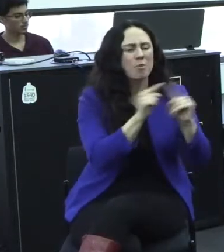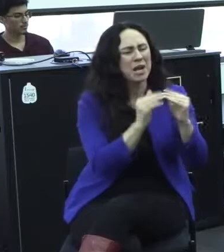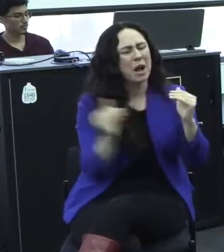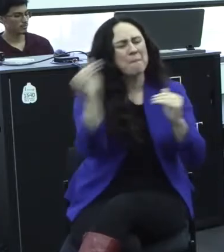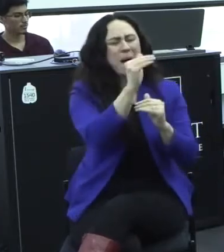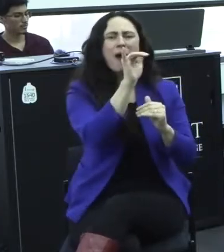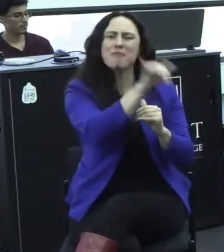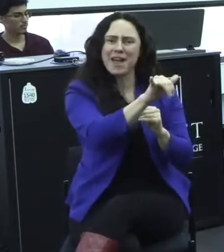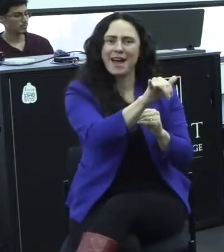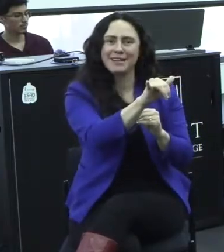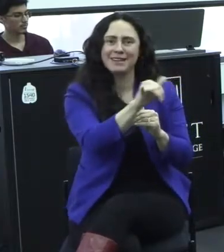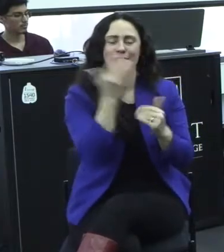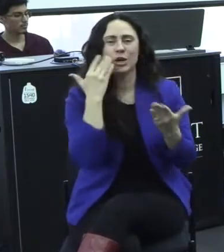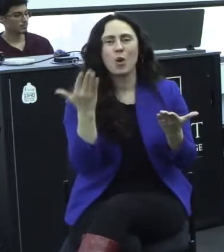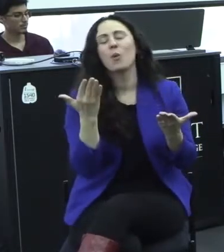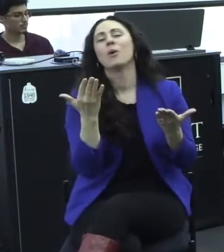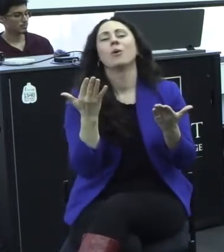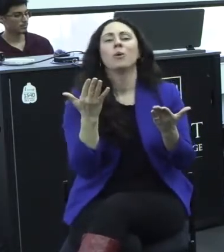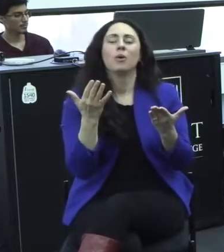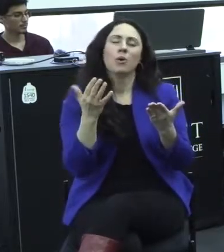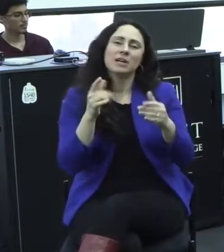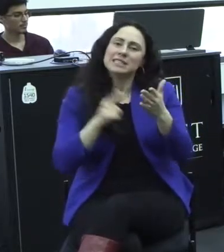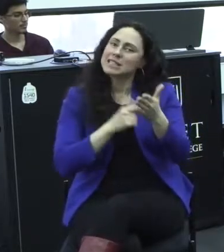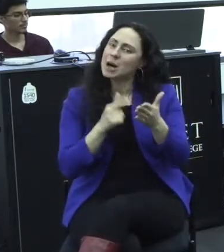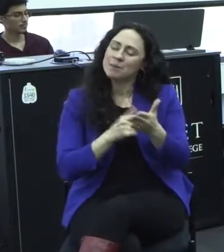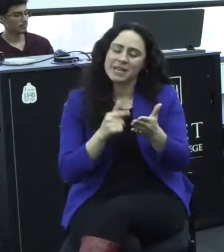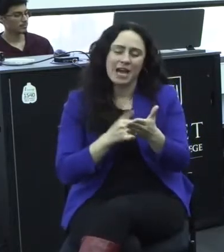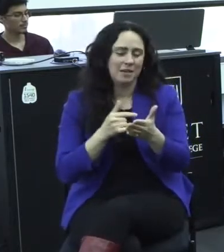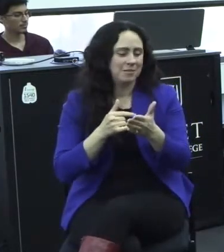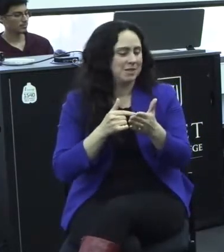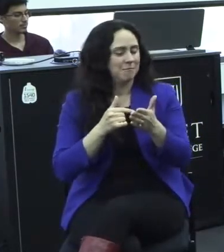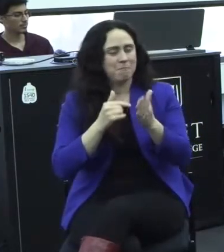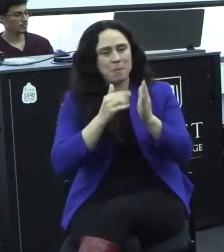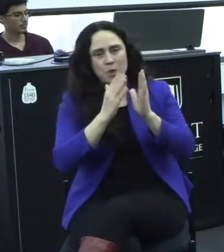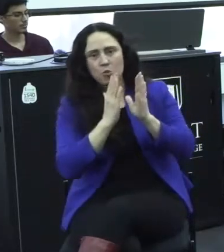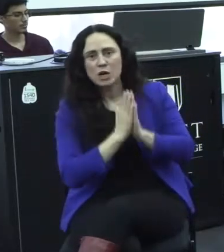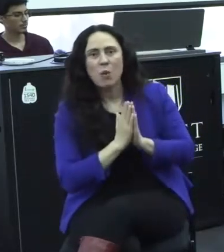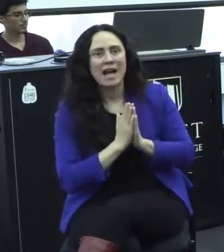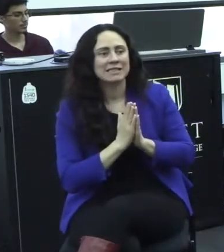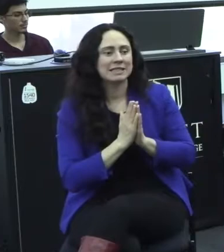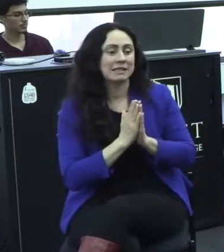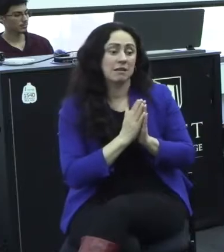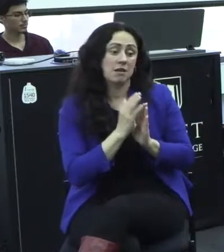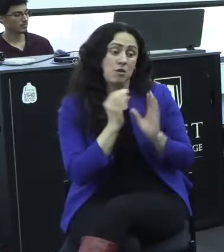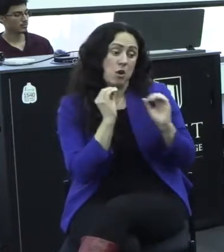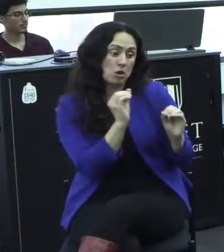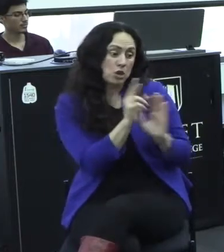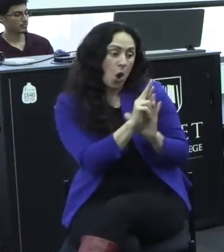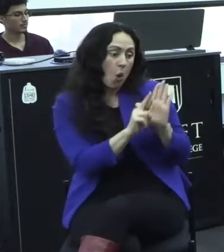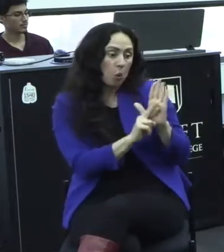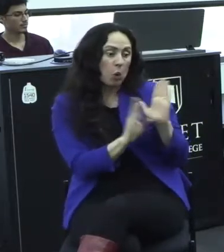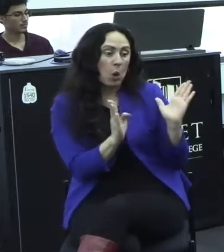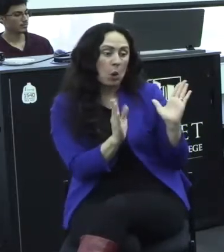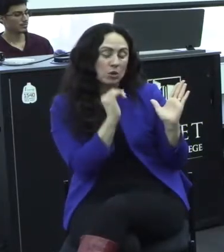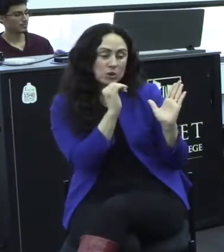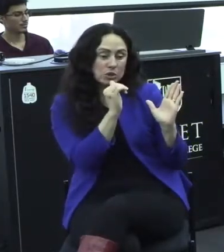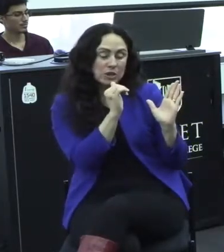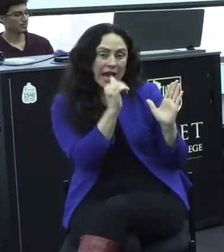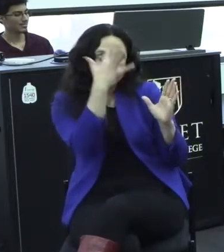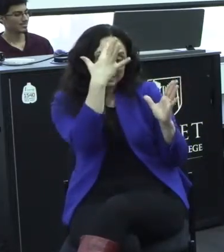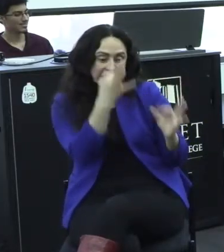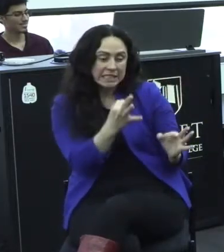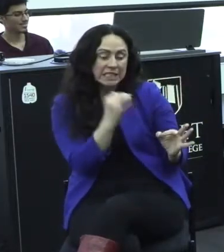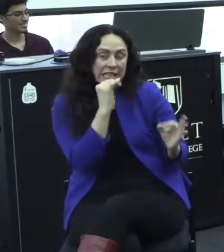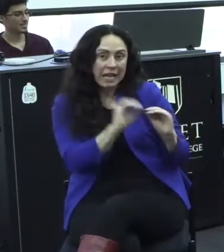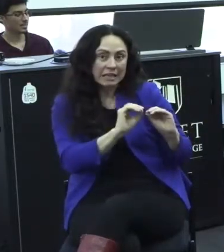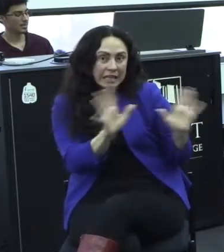very least we're doing that. And there are times and there are requests that there isn't a ruling. There isn't always a very clear line of what